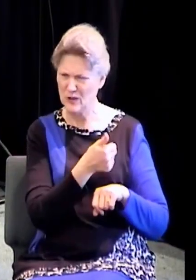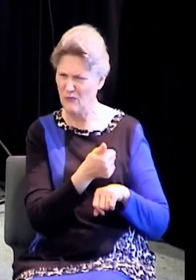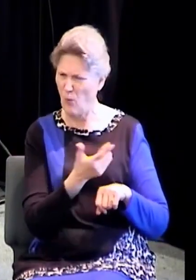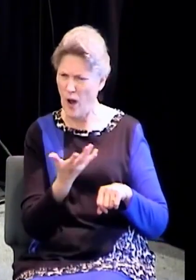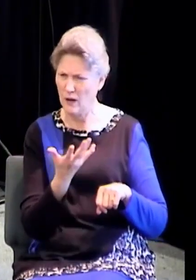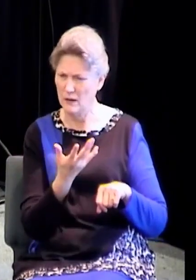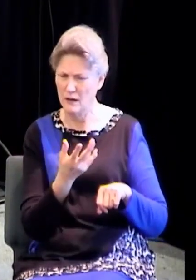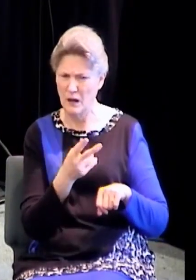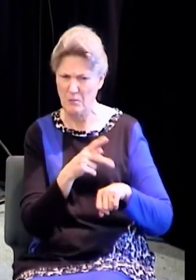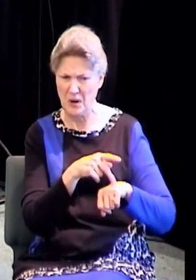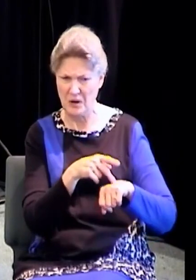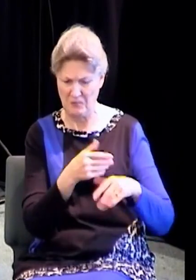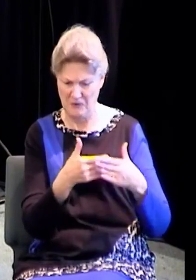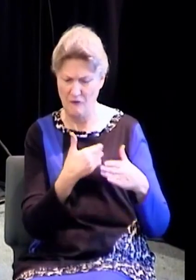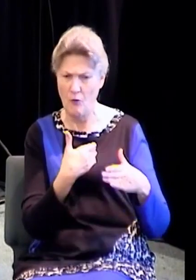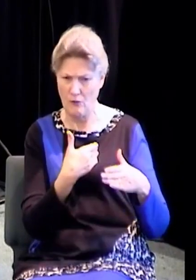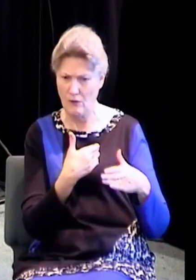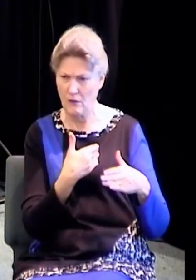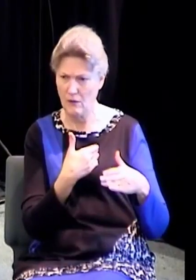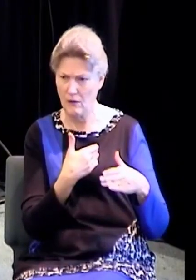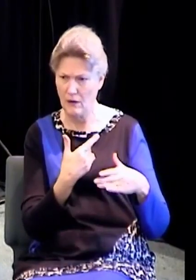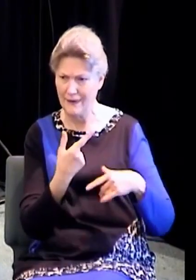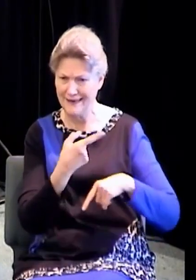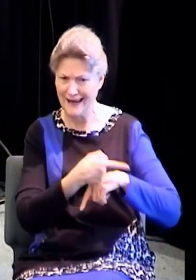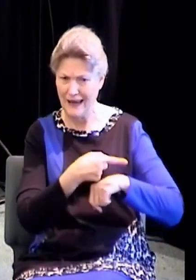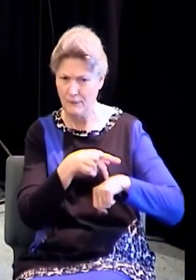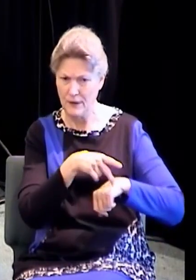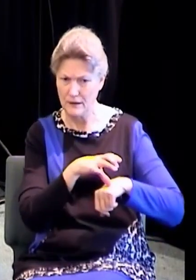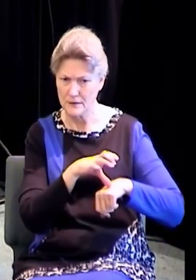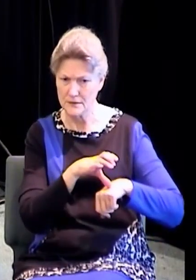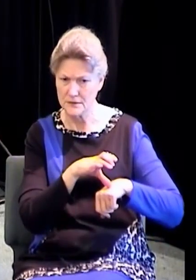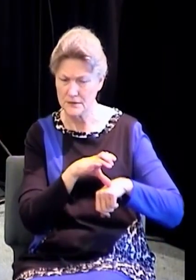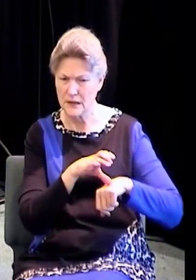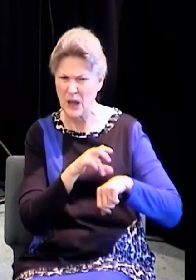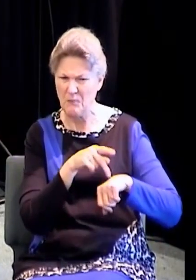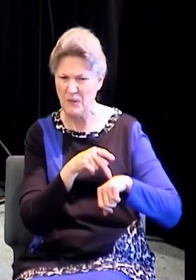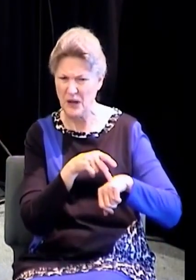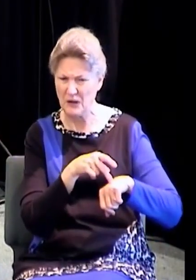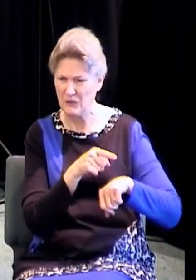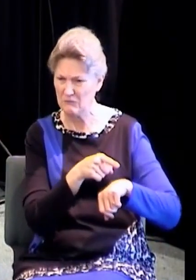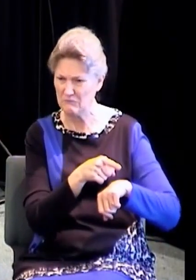Peter, before the day of Pentecost came, Peter was asked,